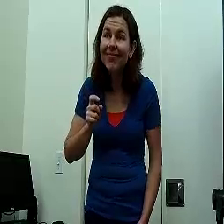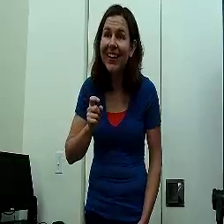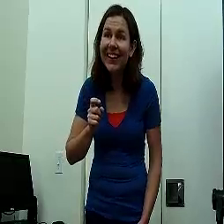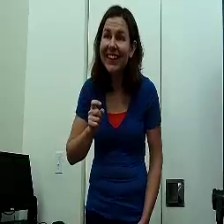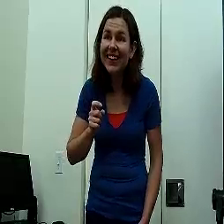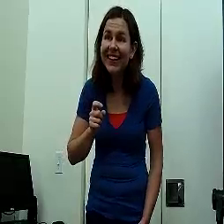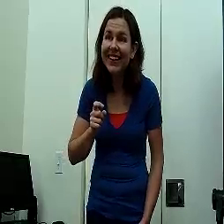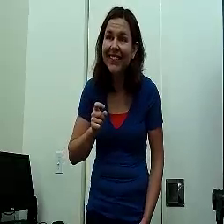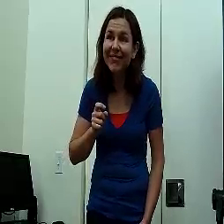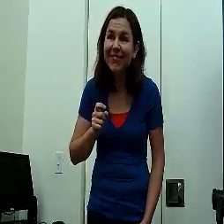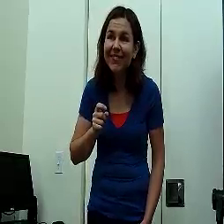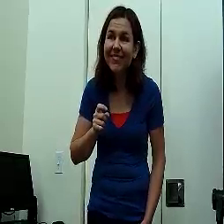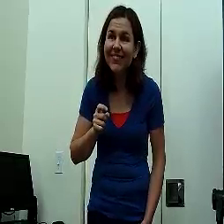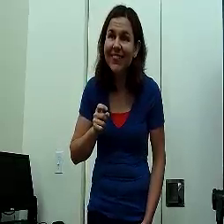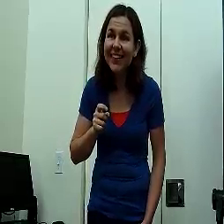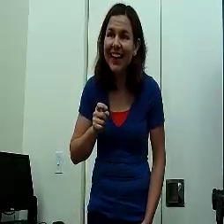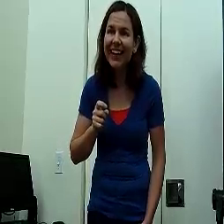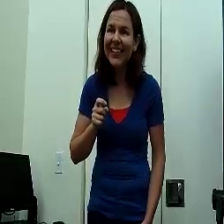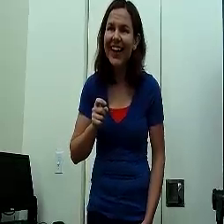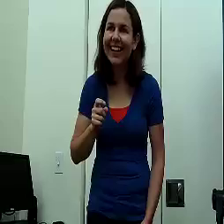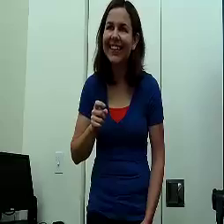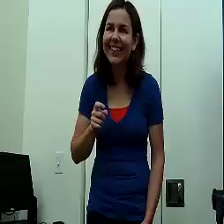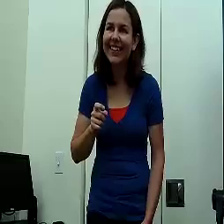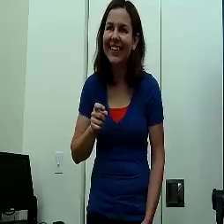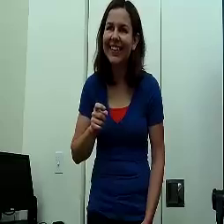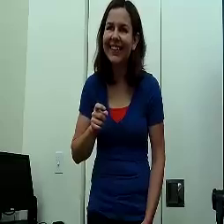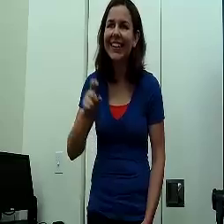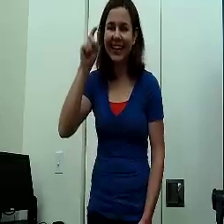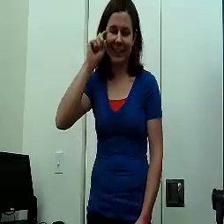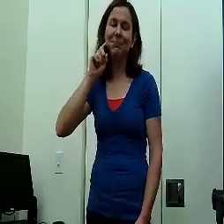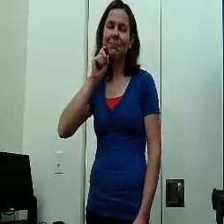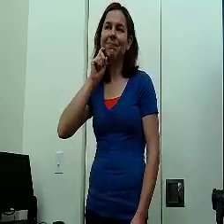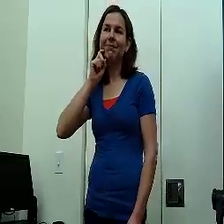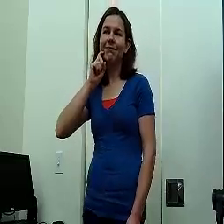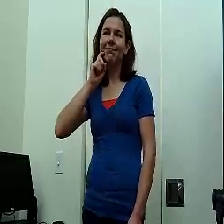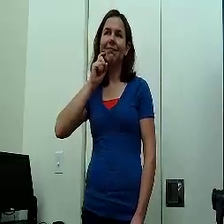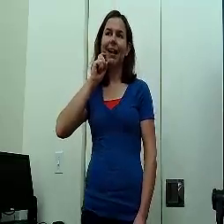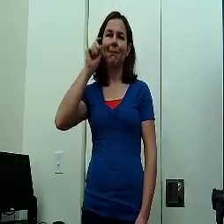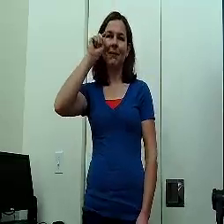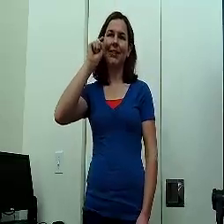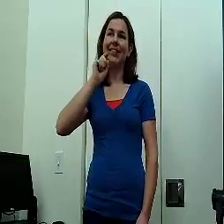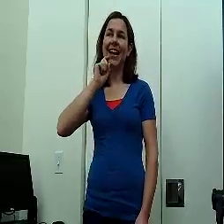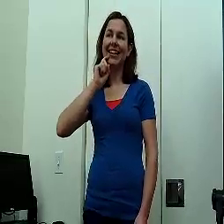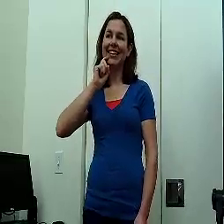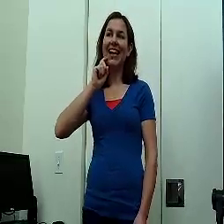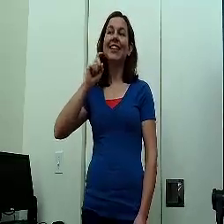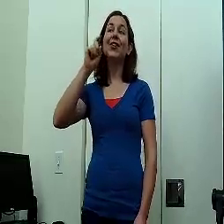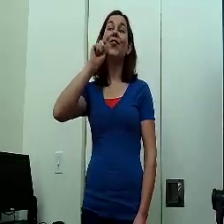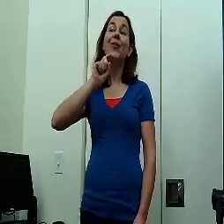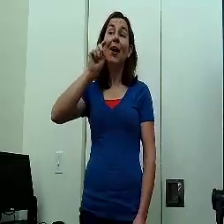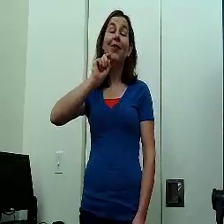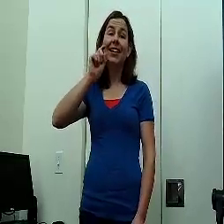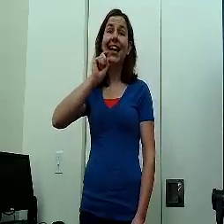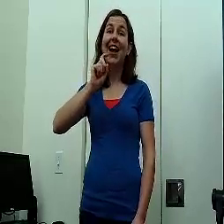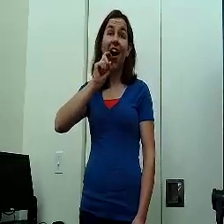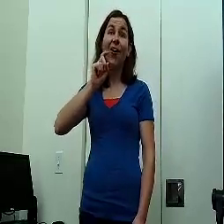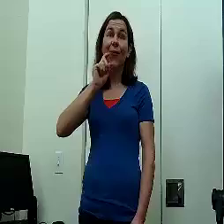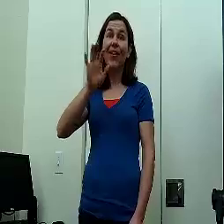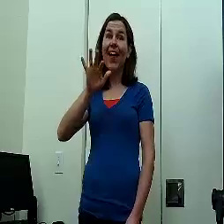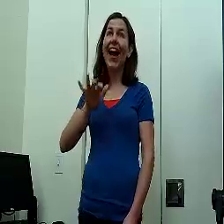What? No, I'm not sure. Yeah, say it. Yeah, sex. Sex. Yeah. So sex. So you might want to say, oh, well,